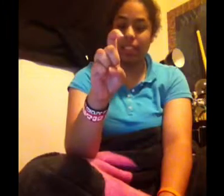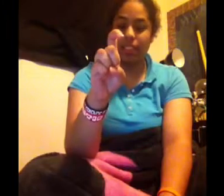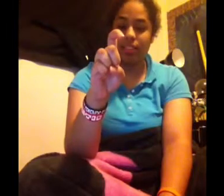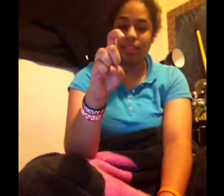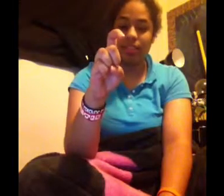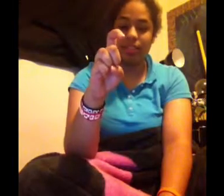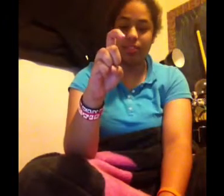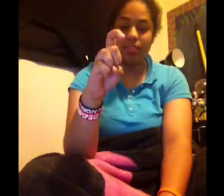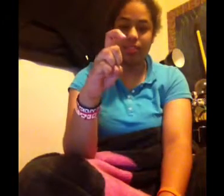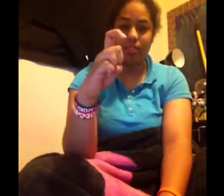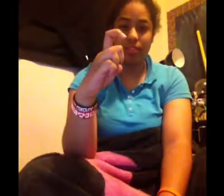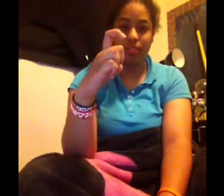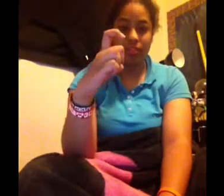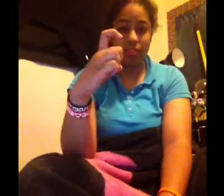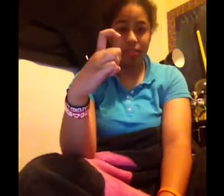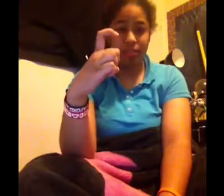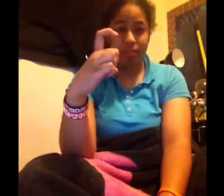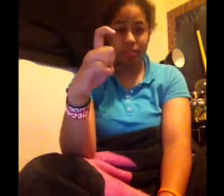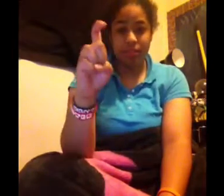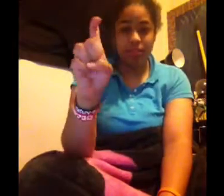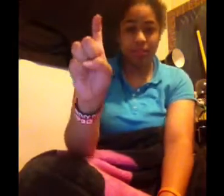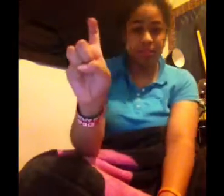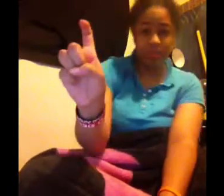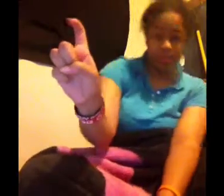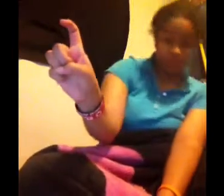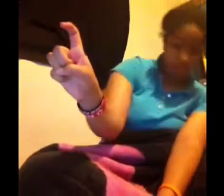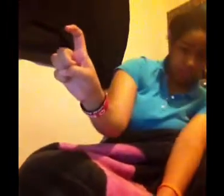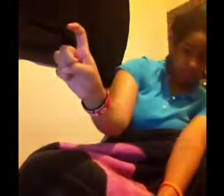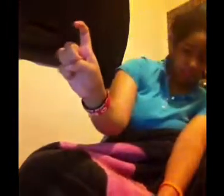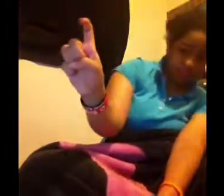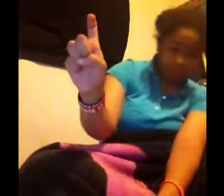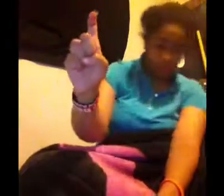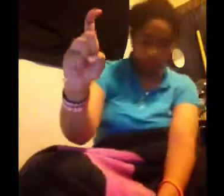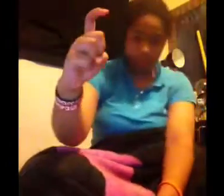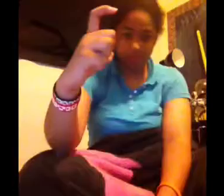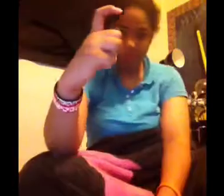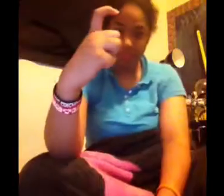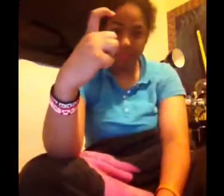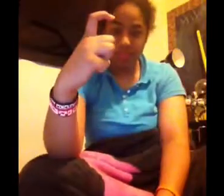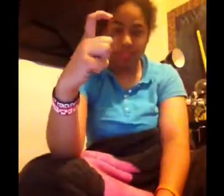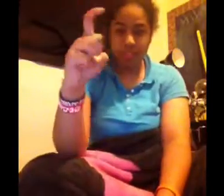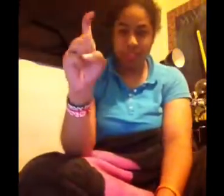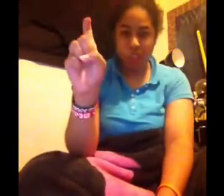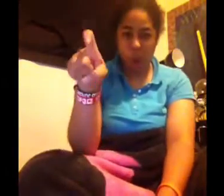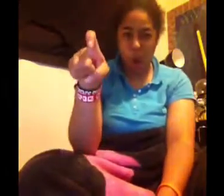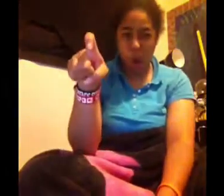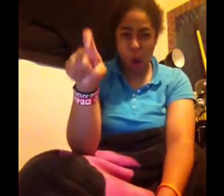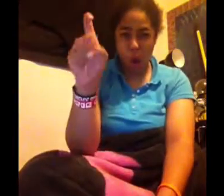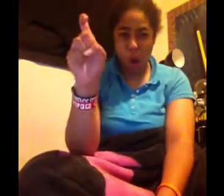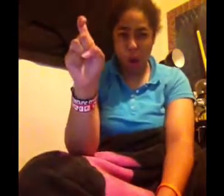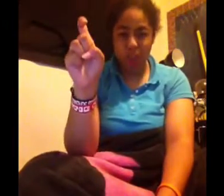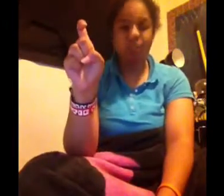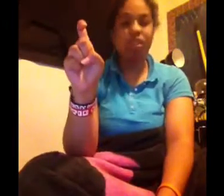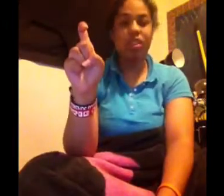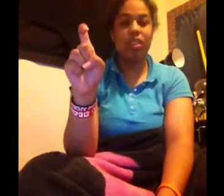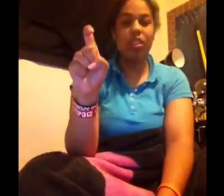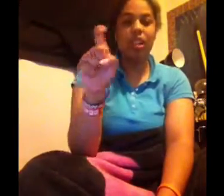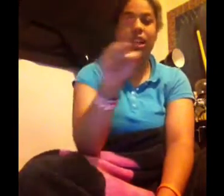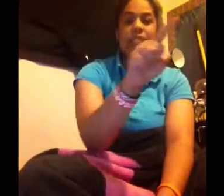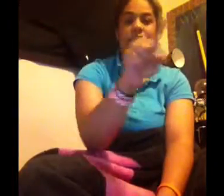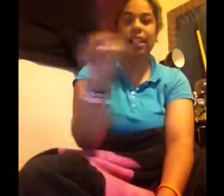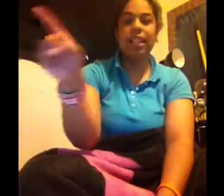C,